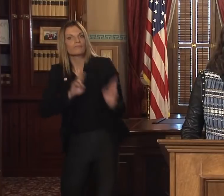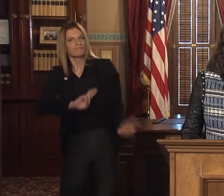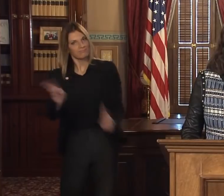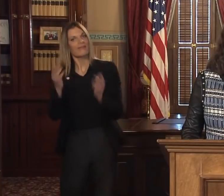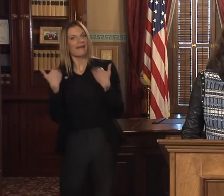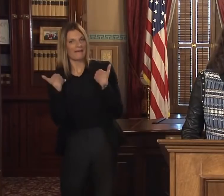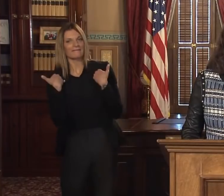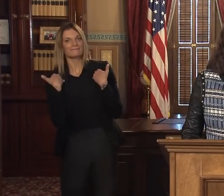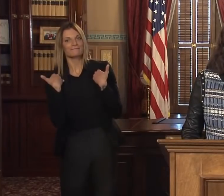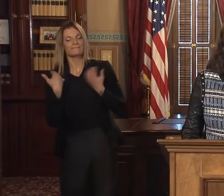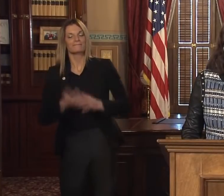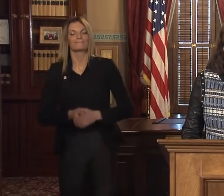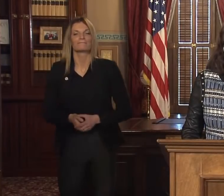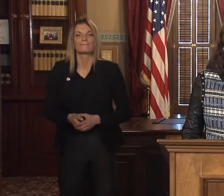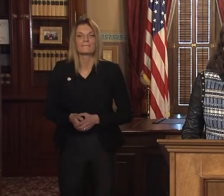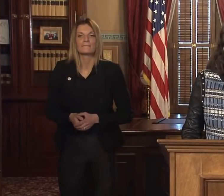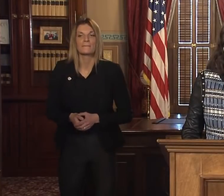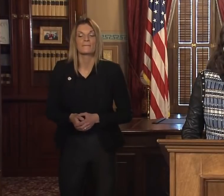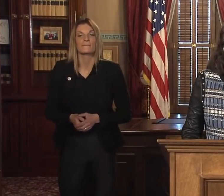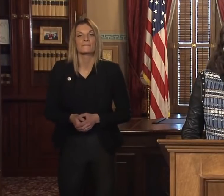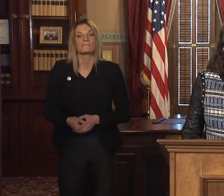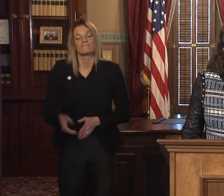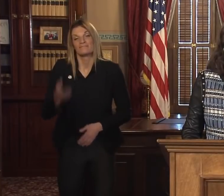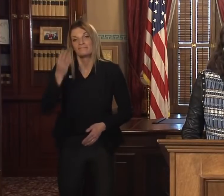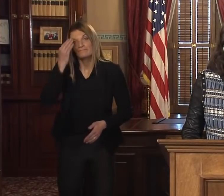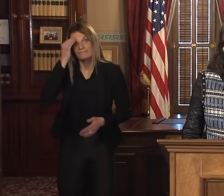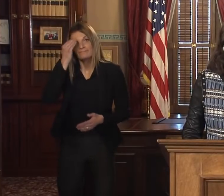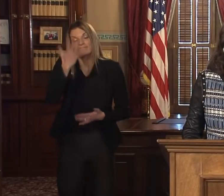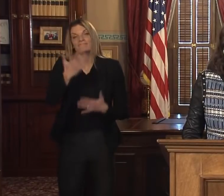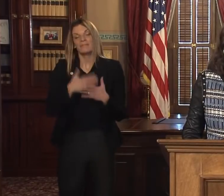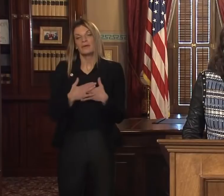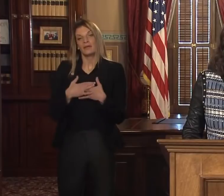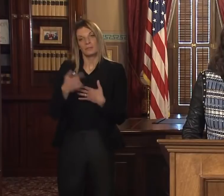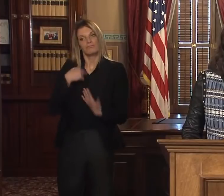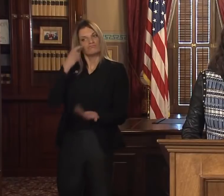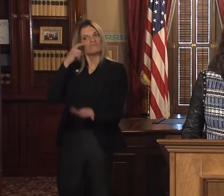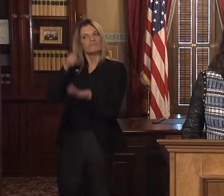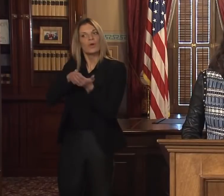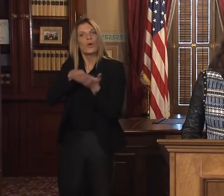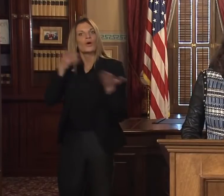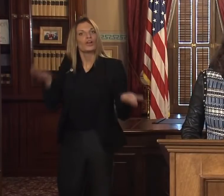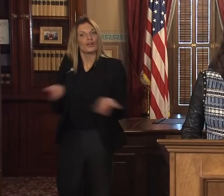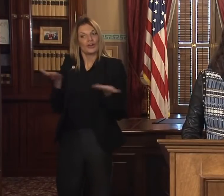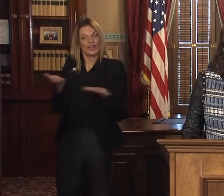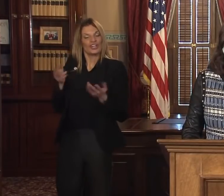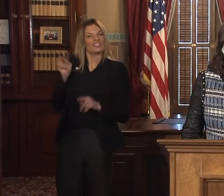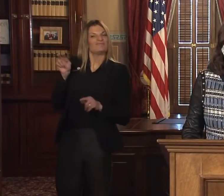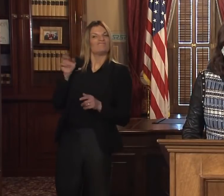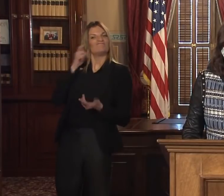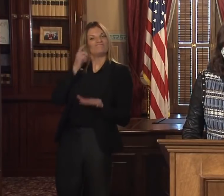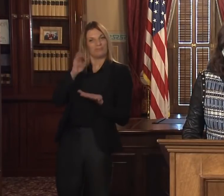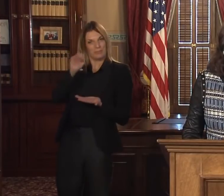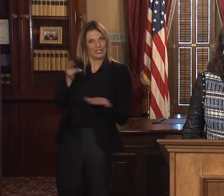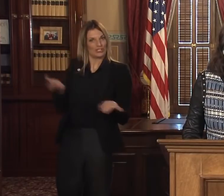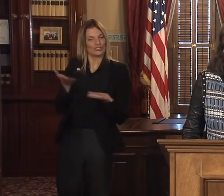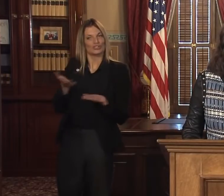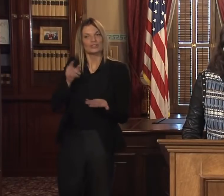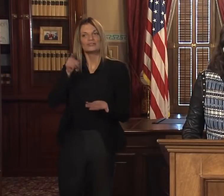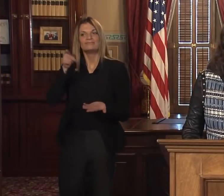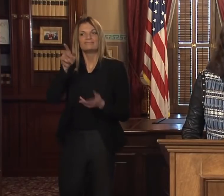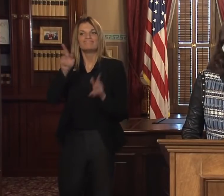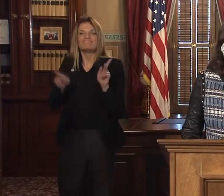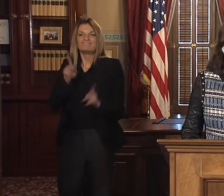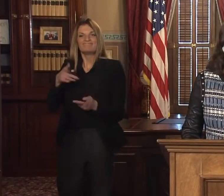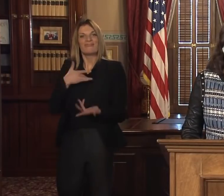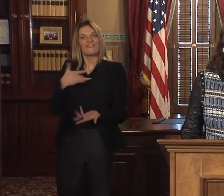said, it does appear that Michiganders have started to let their guard slip. Whether it is attending a gathering that